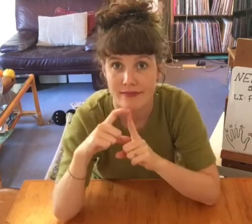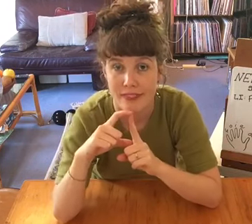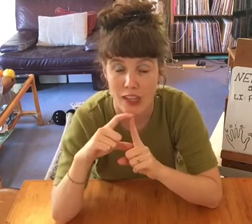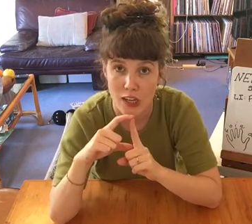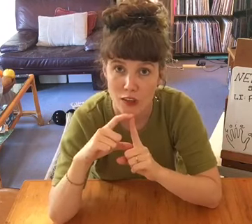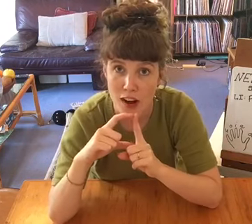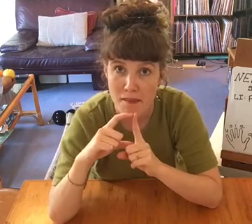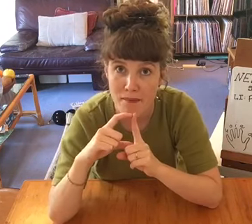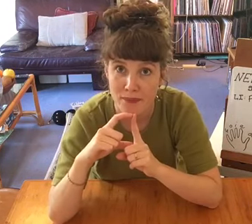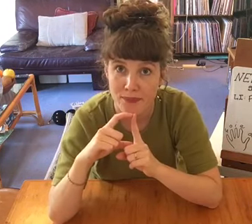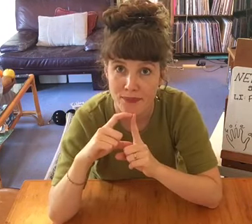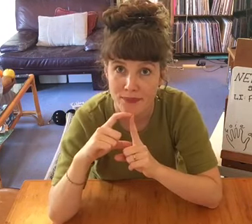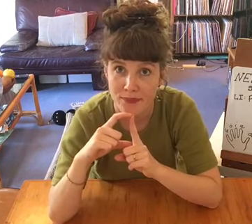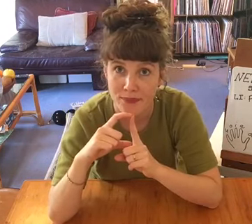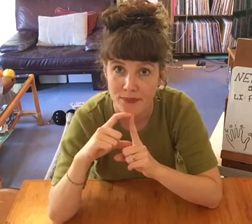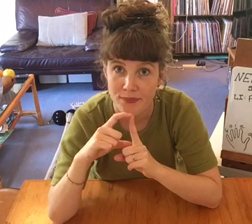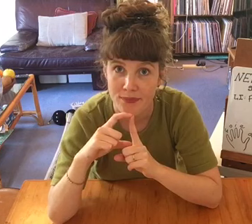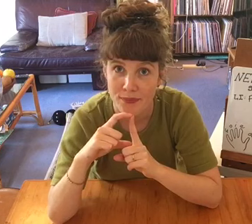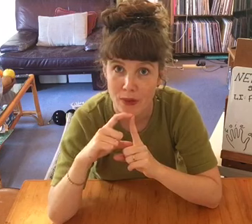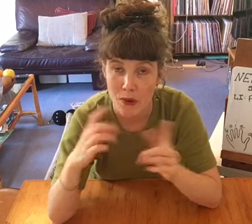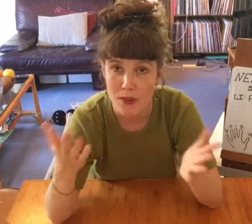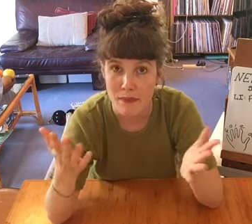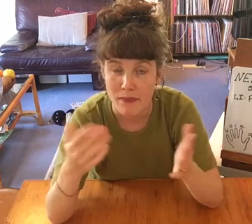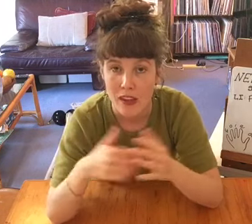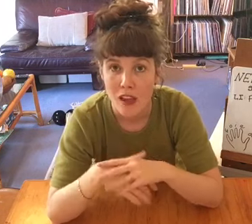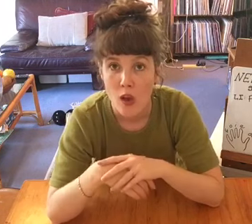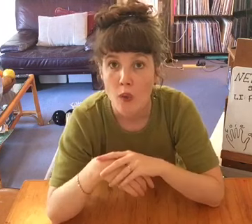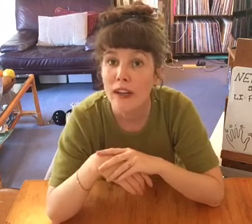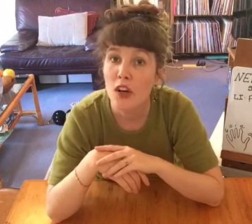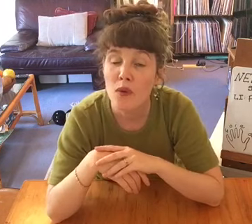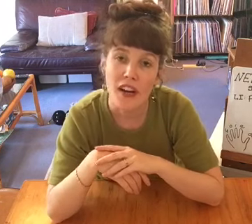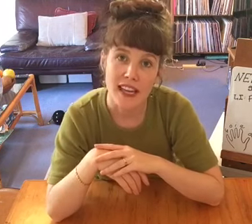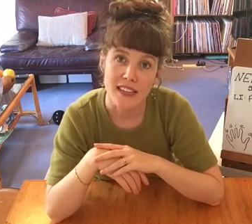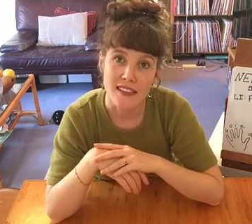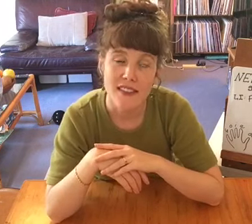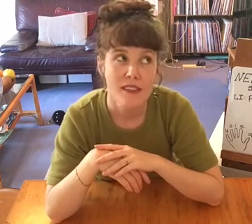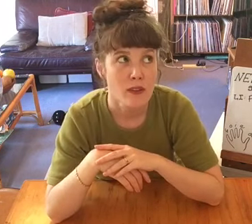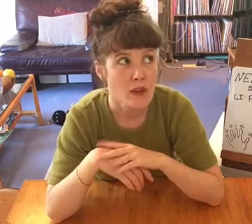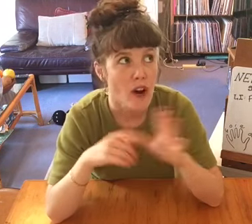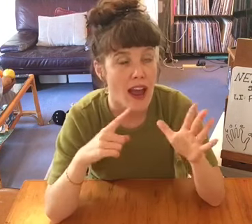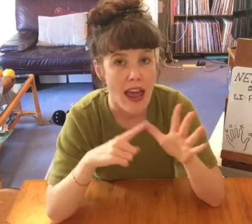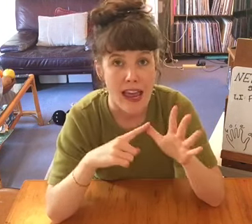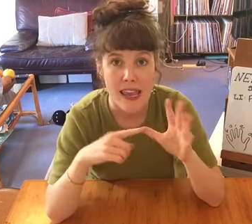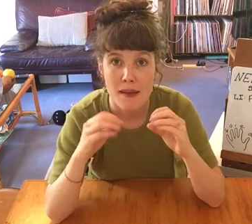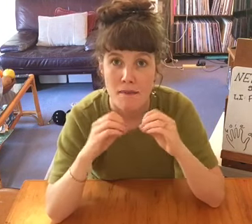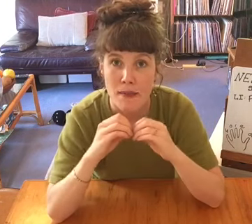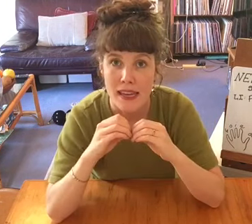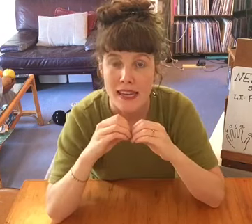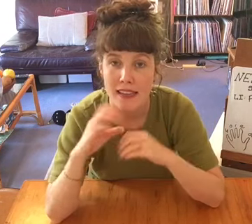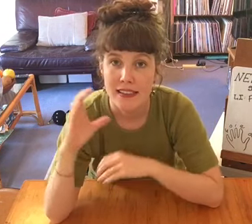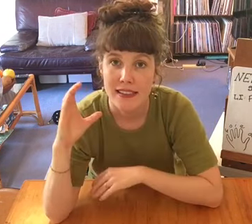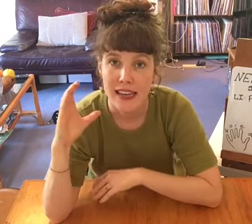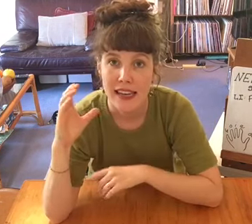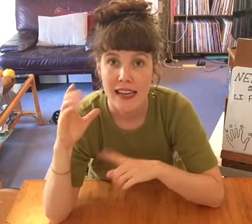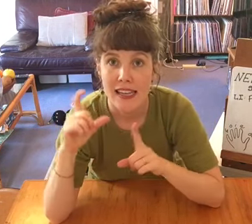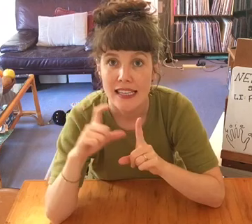Can you try? Awesome. We know what E is. We've got A, B, C,